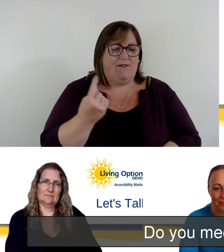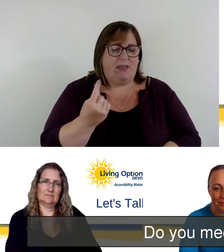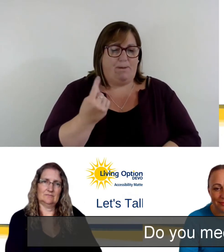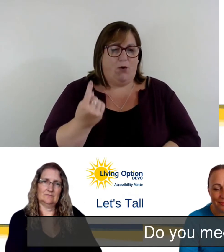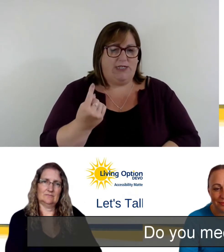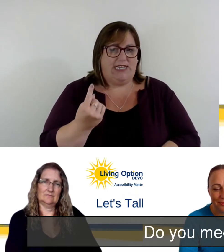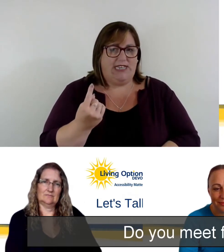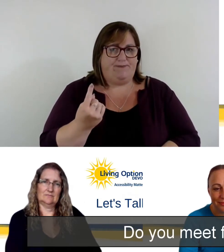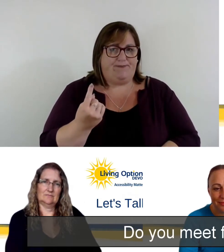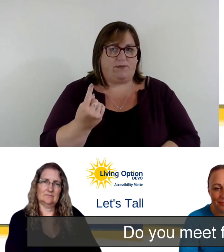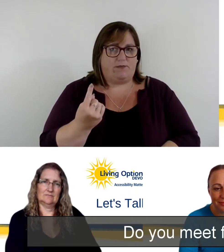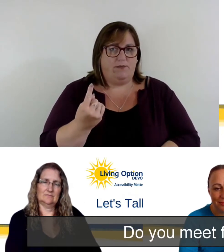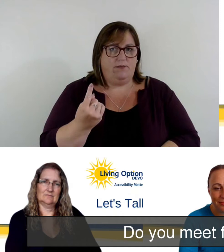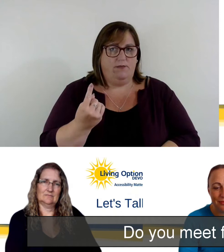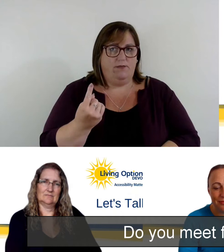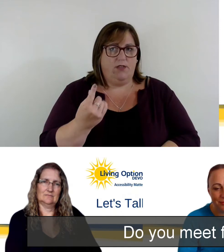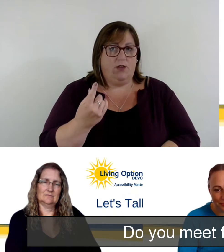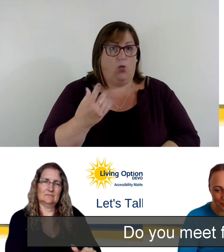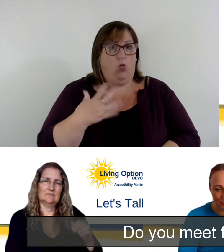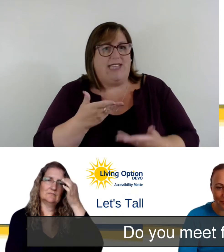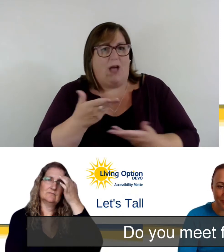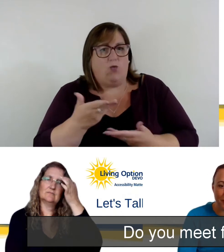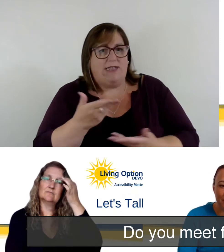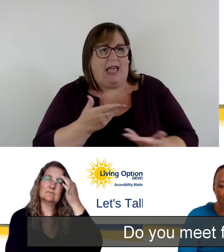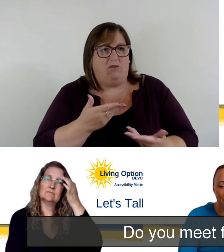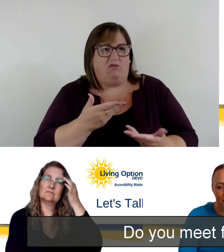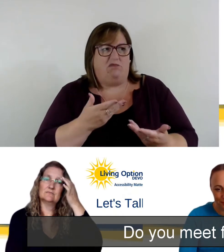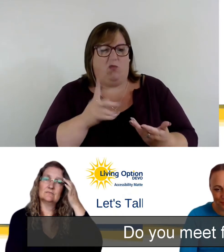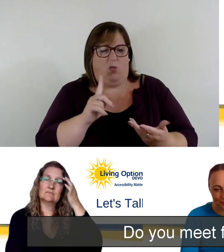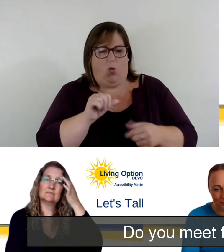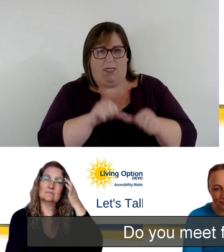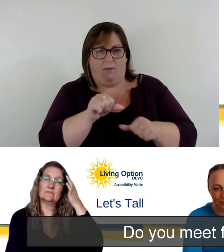Do you meet online? Do you meet face to face?